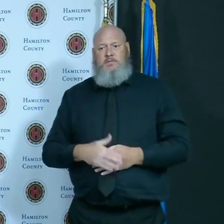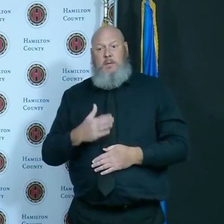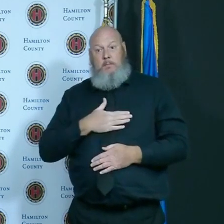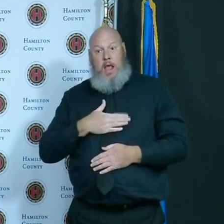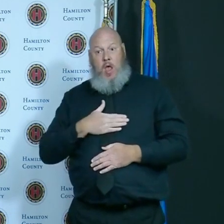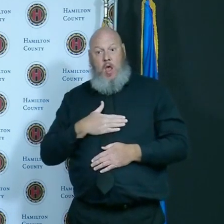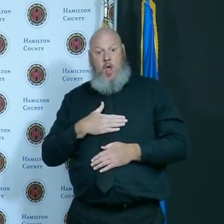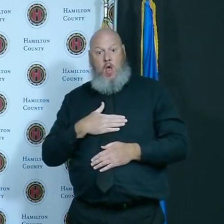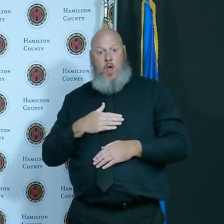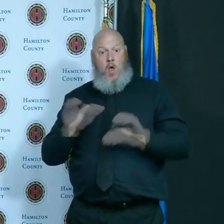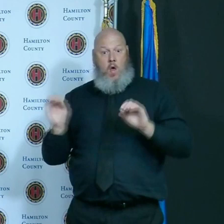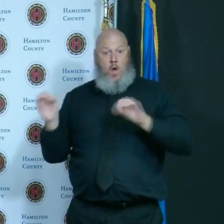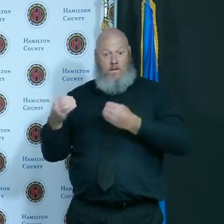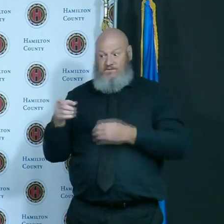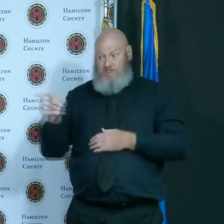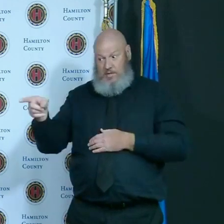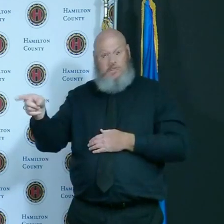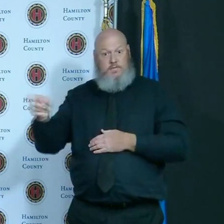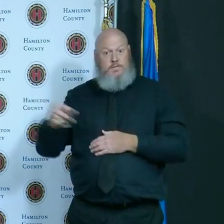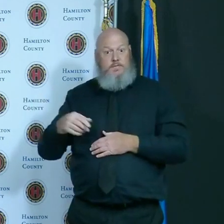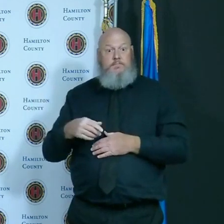hashtag